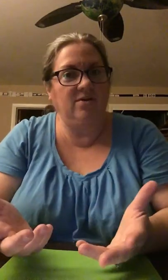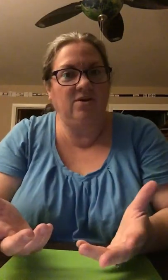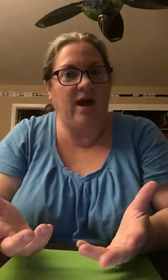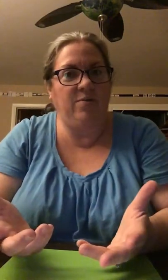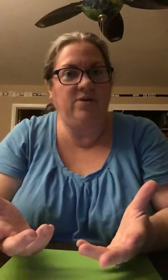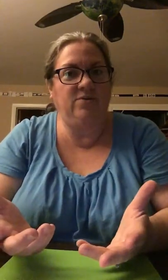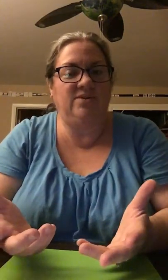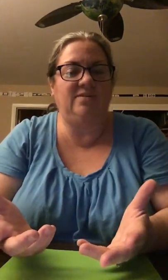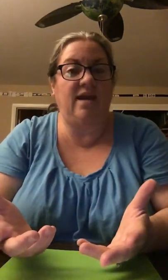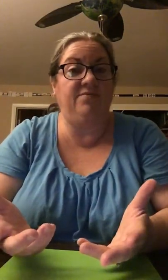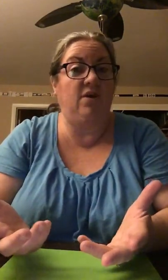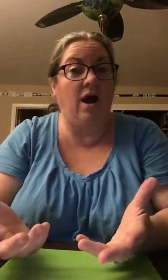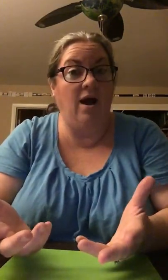also how we used the sign for on,